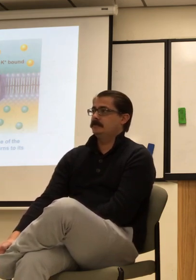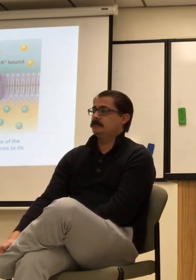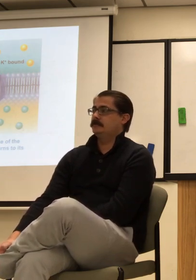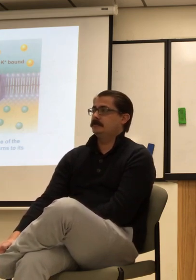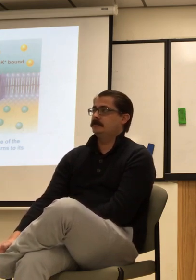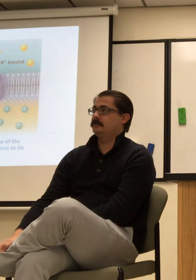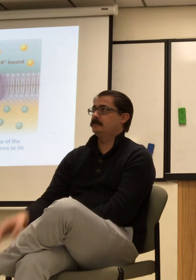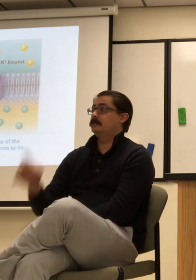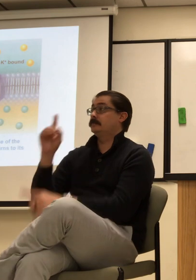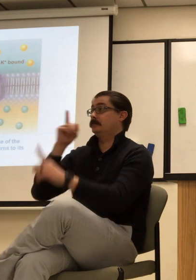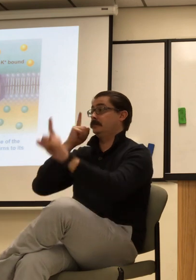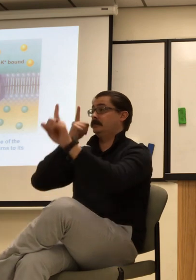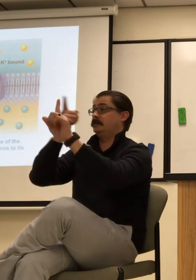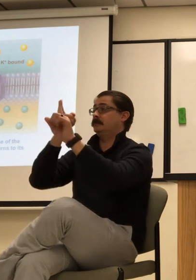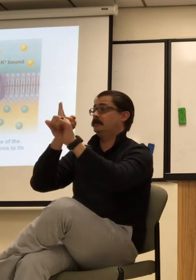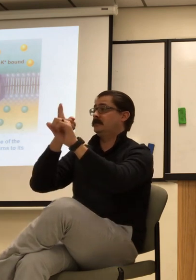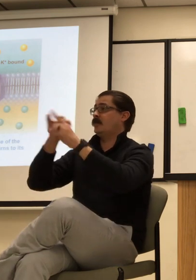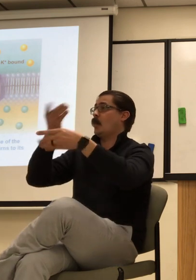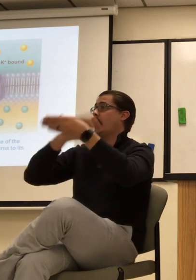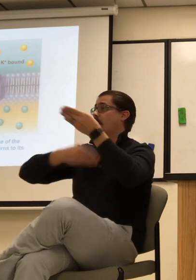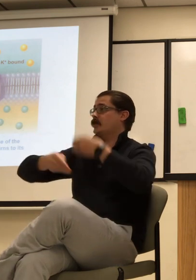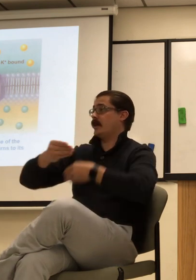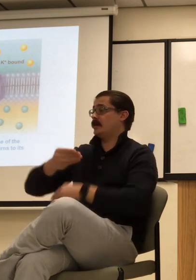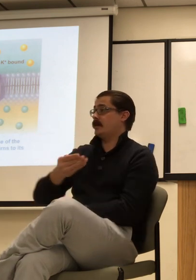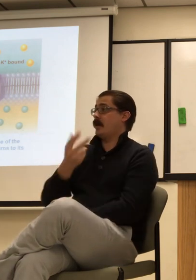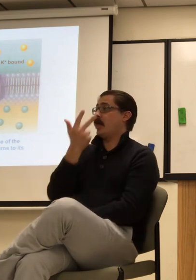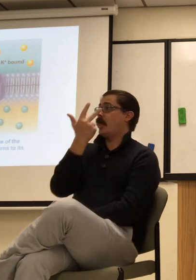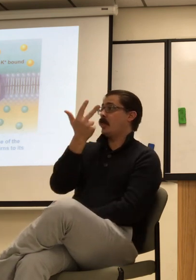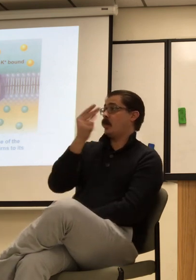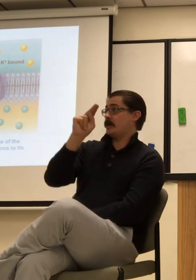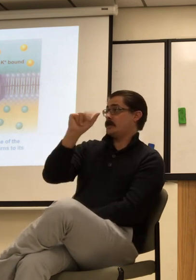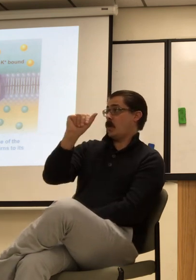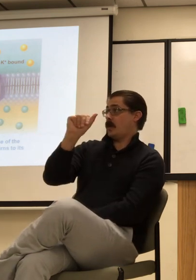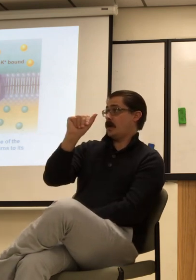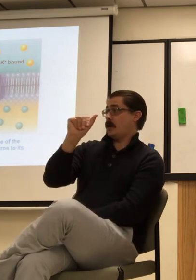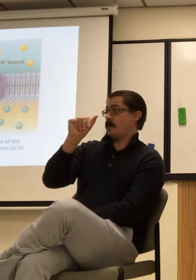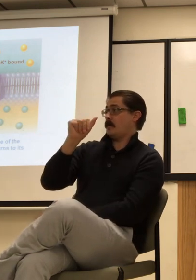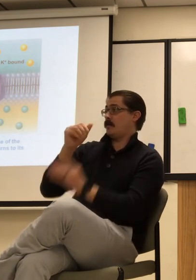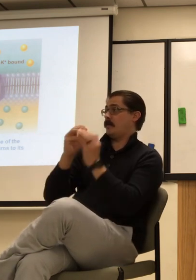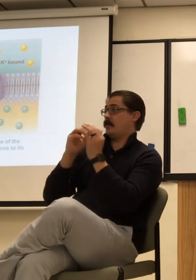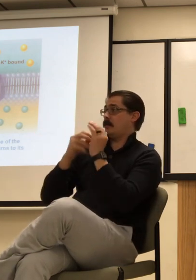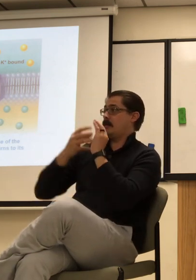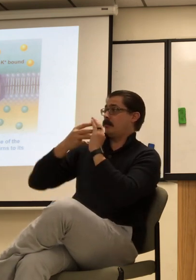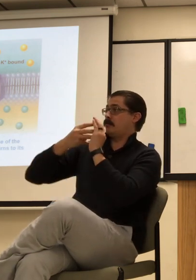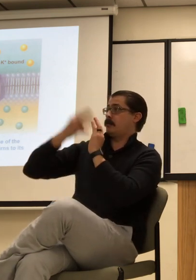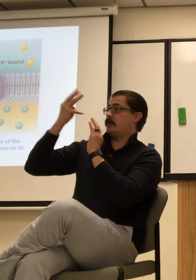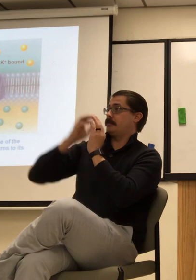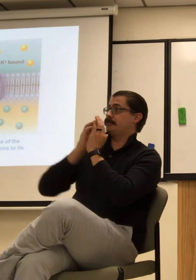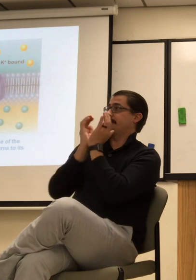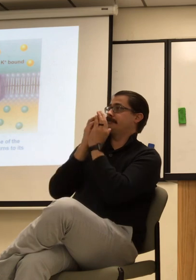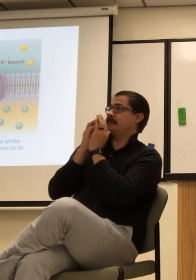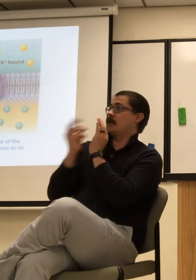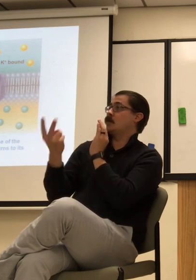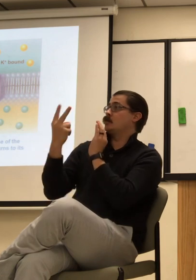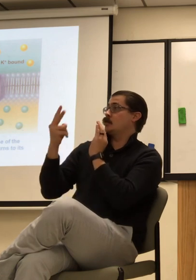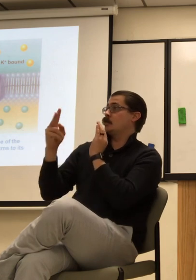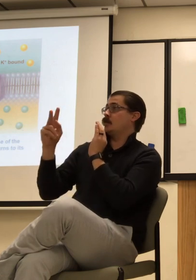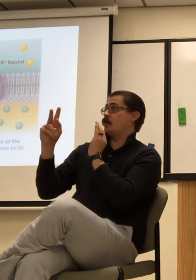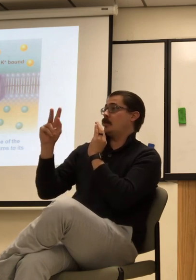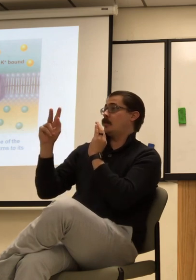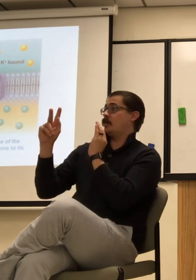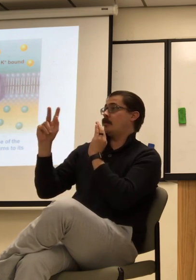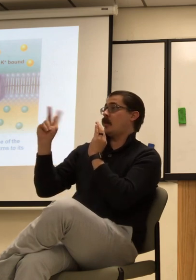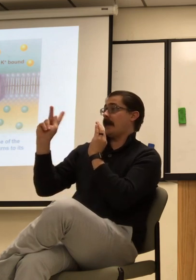Ultimately, you've exchanged three sodiums, pump them against their gradient, two potassiums, pump